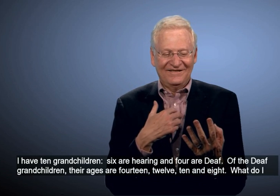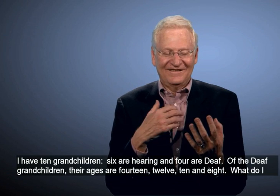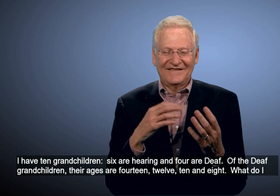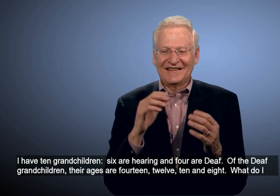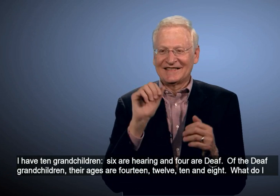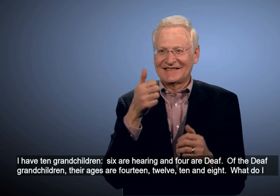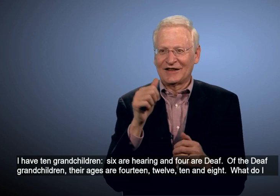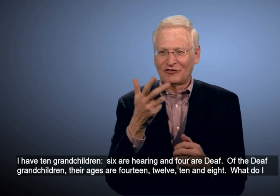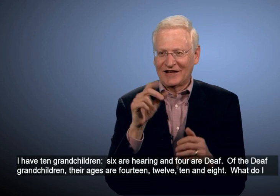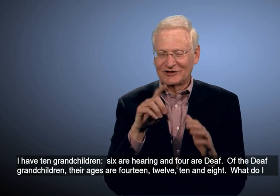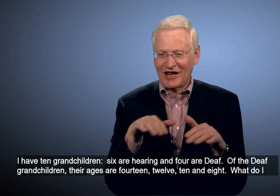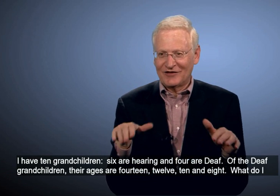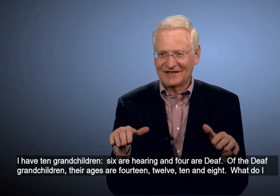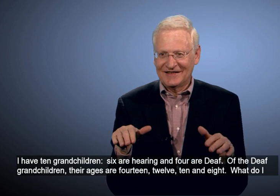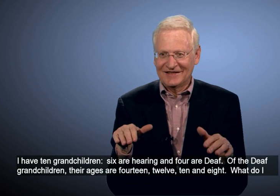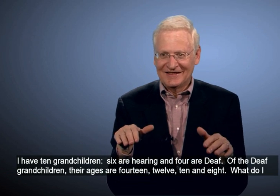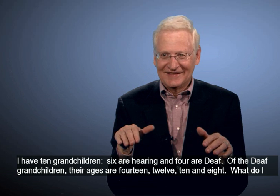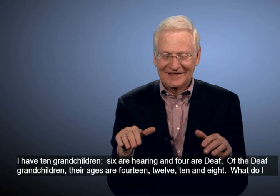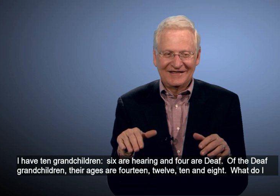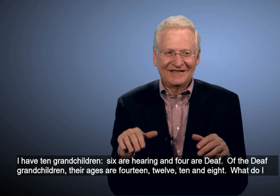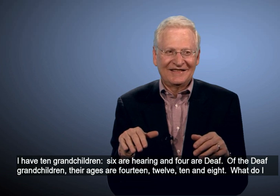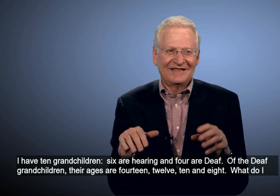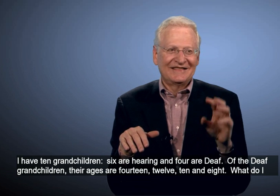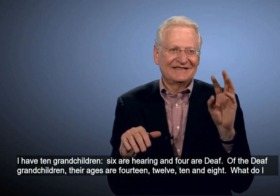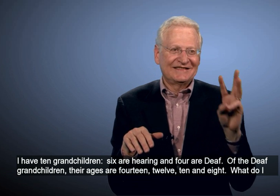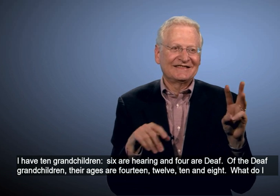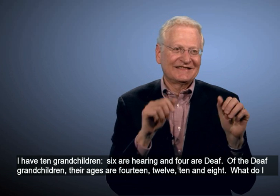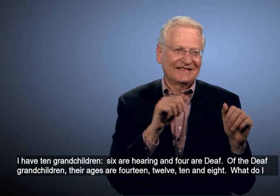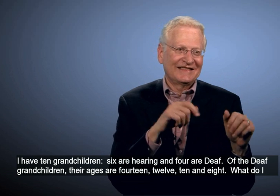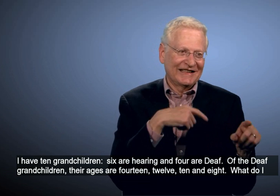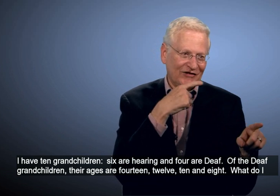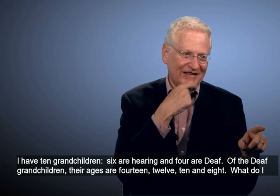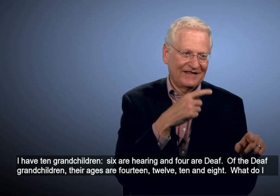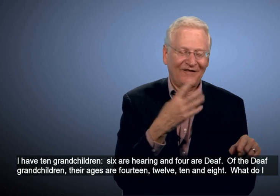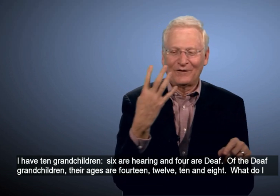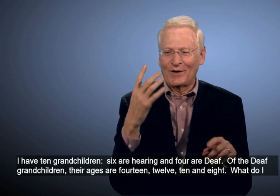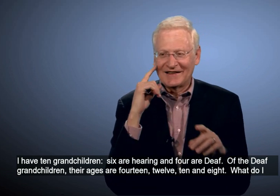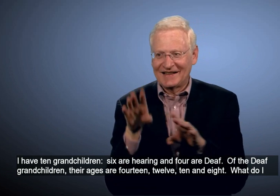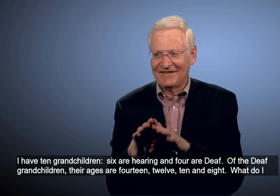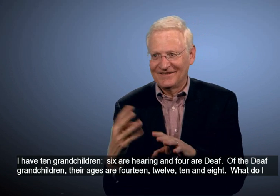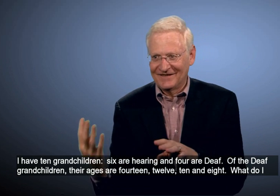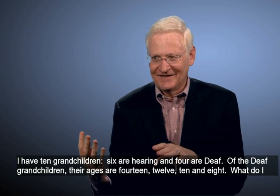I have 10 grandchildren. 6 are hearing, 4 are deaf.